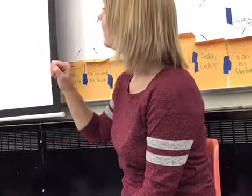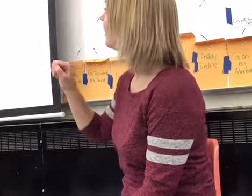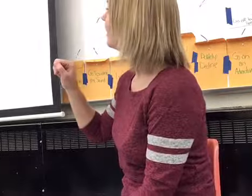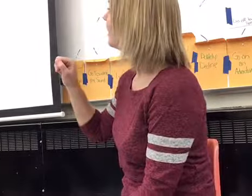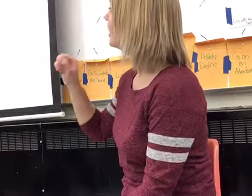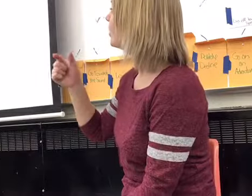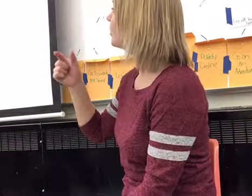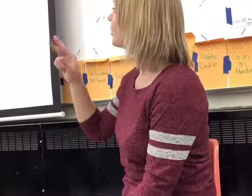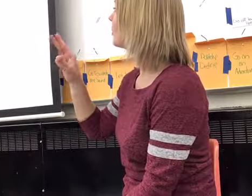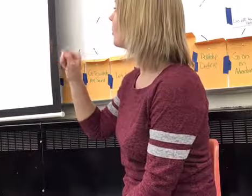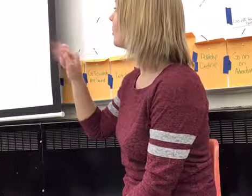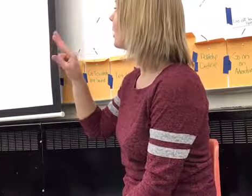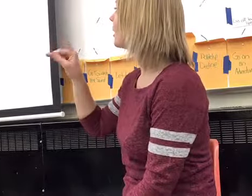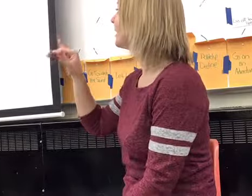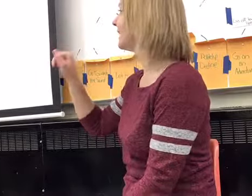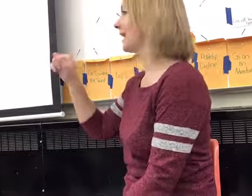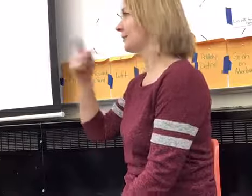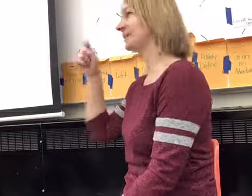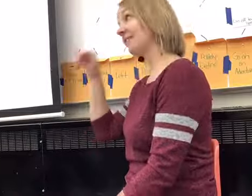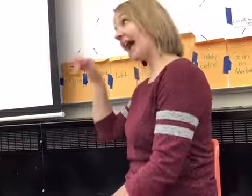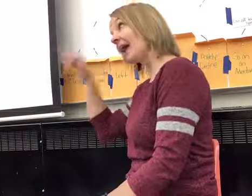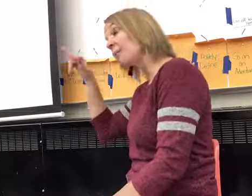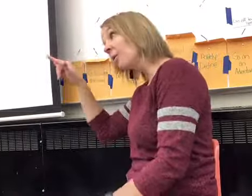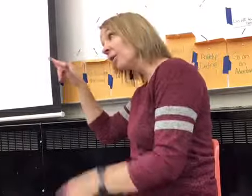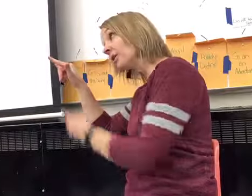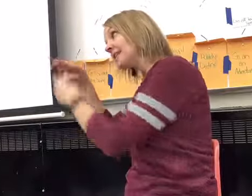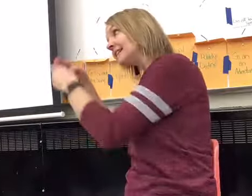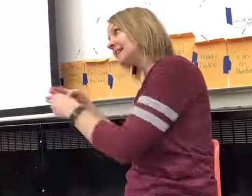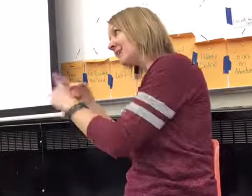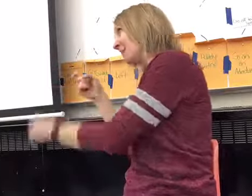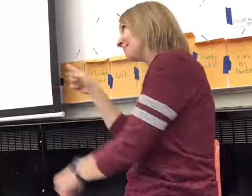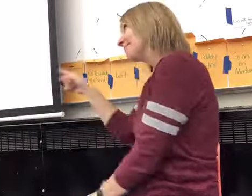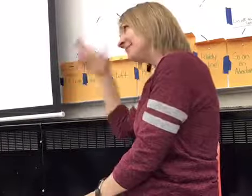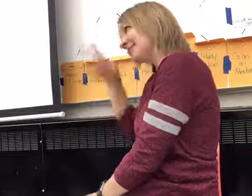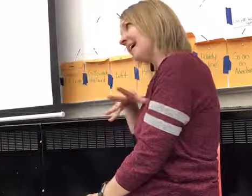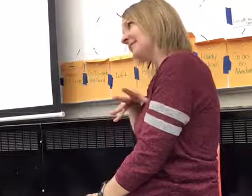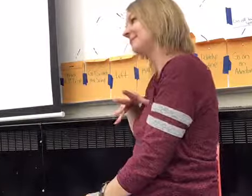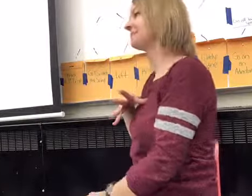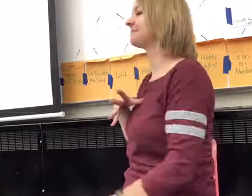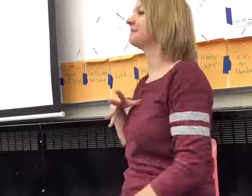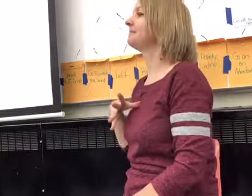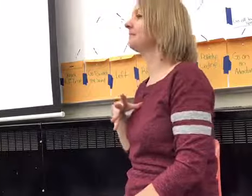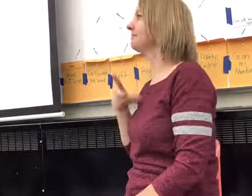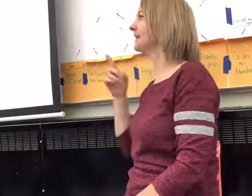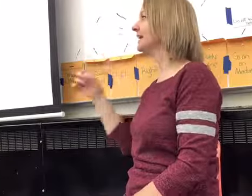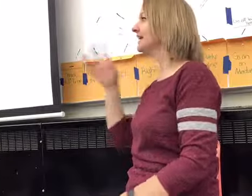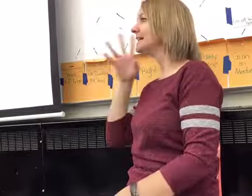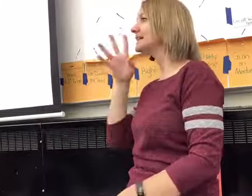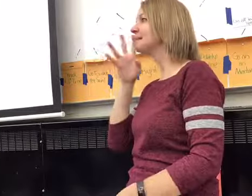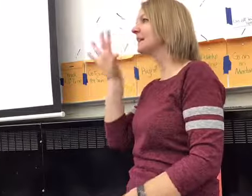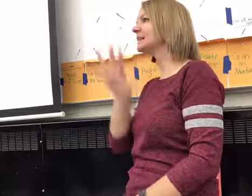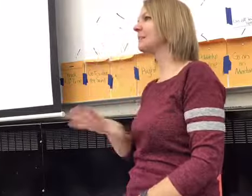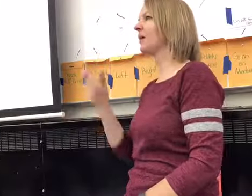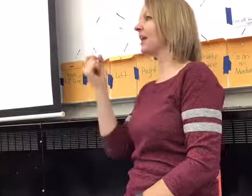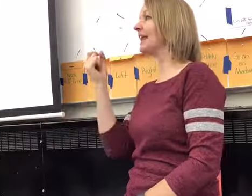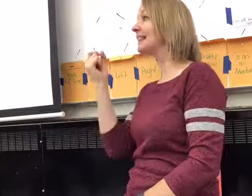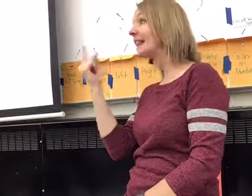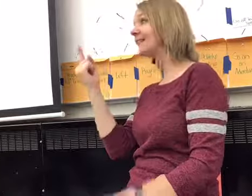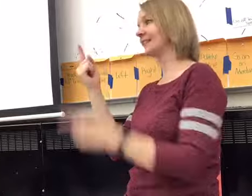That airport. that airport. That's right, it's named after LaGuardia. Now, LaGuardia speaks about 11 languages. He knows